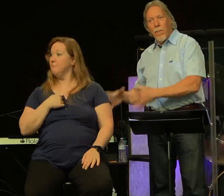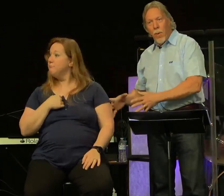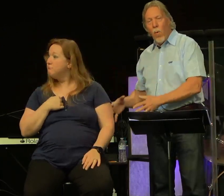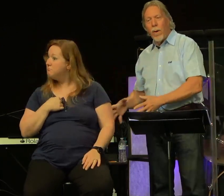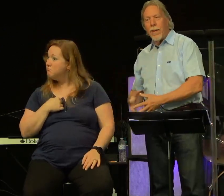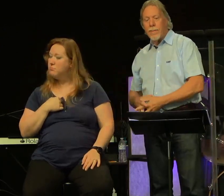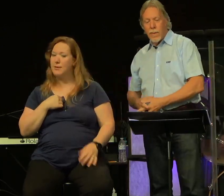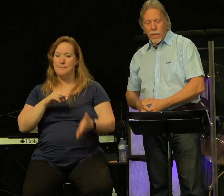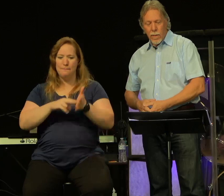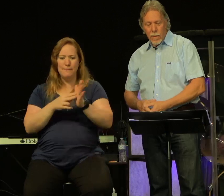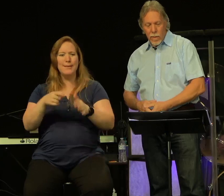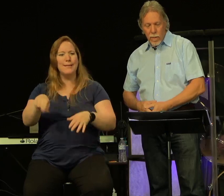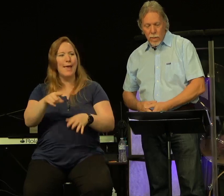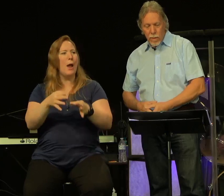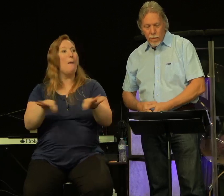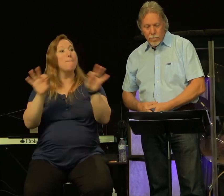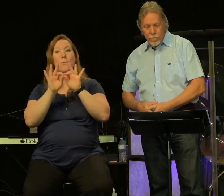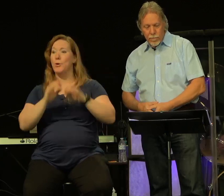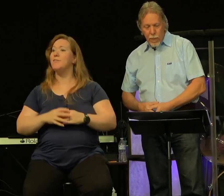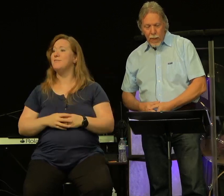that they're important.